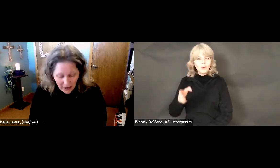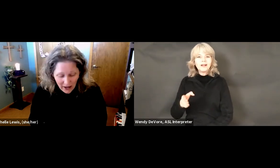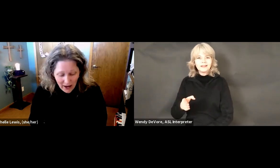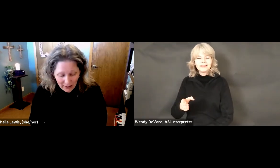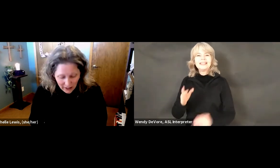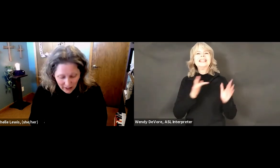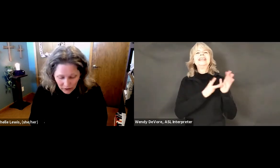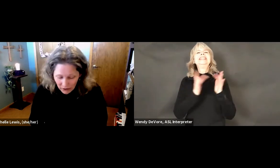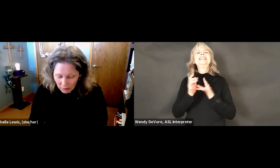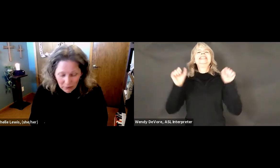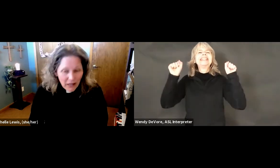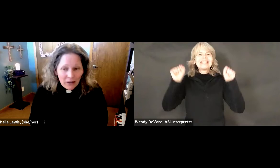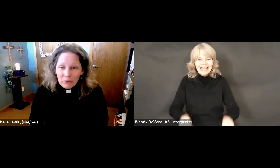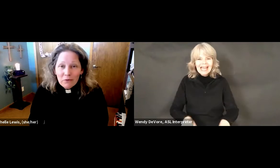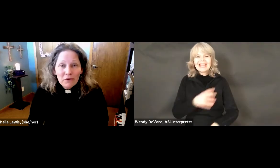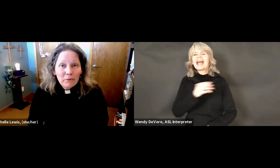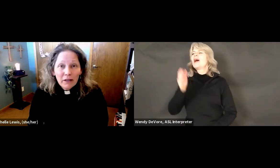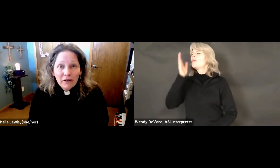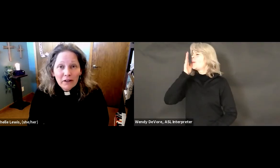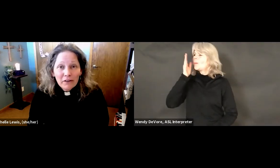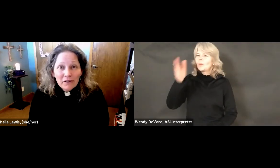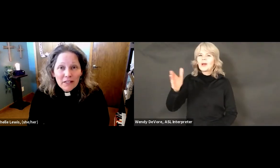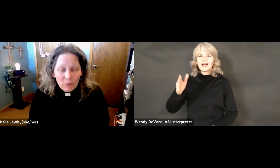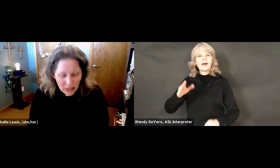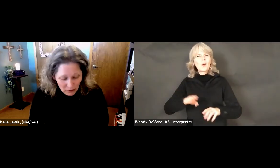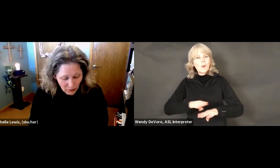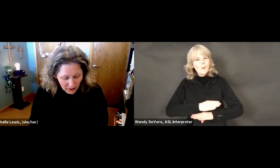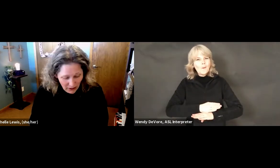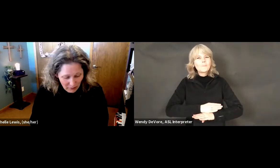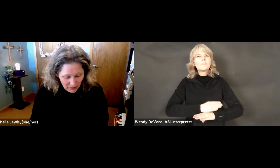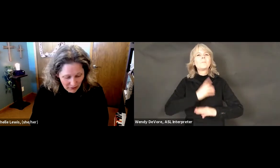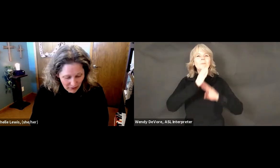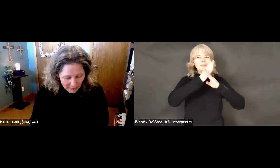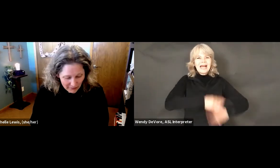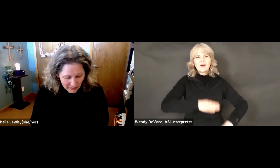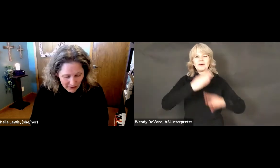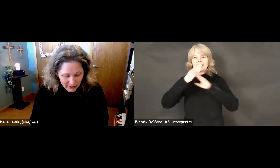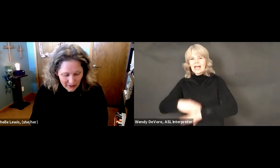Jesus can and will break through the barriers that we put up.